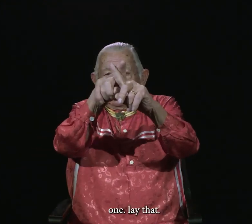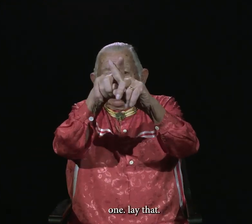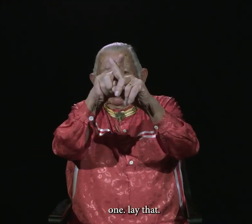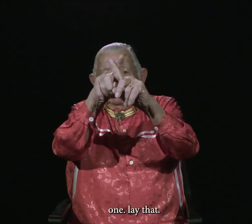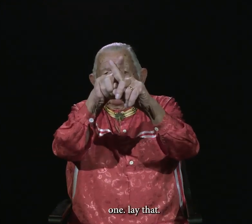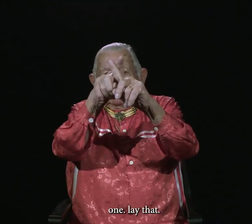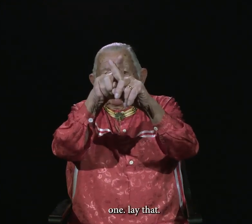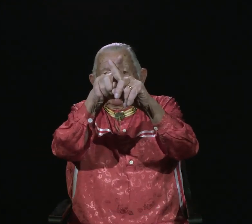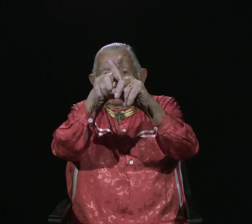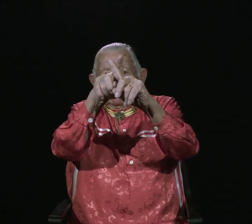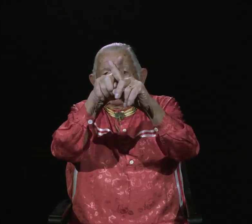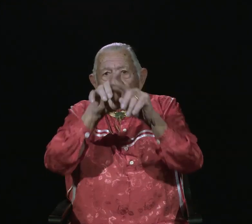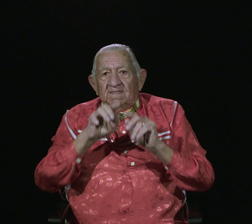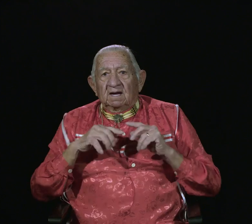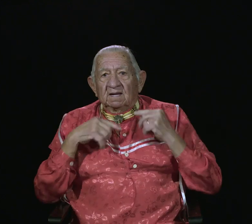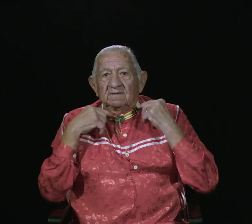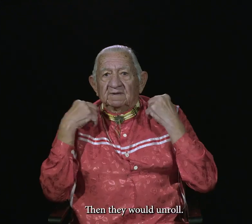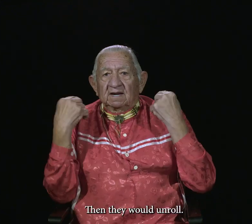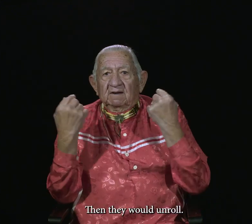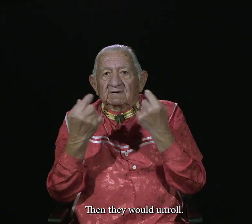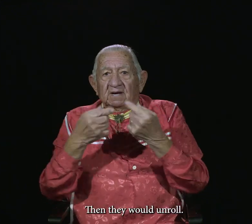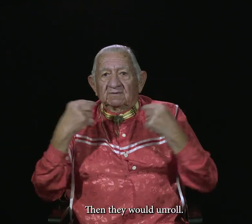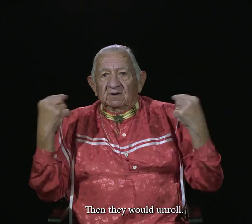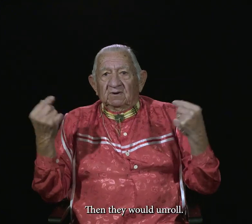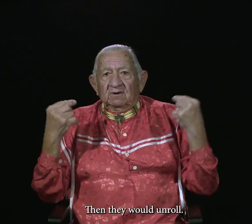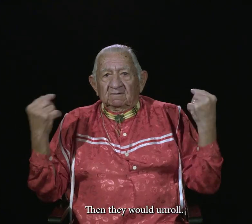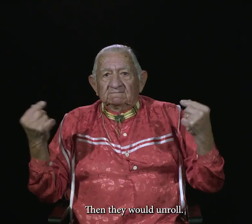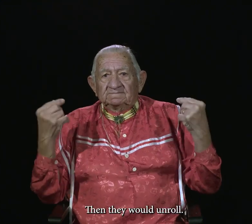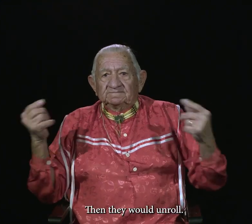that. Then they would unroll